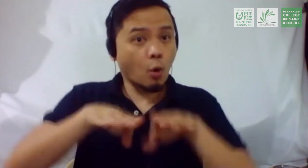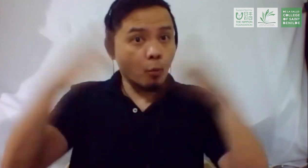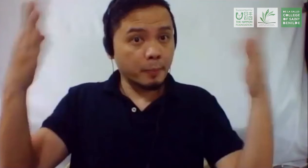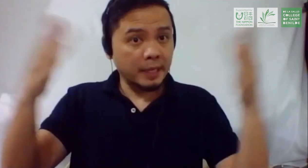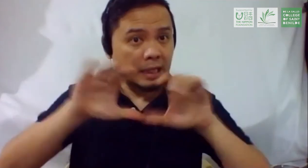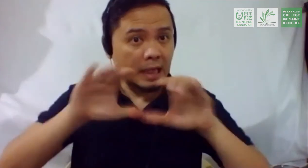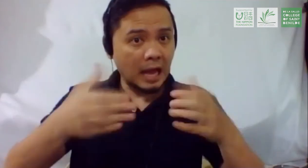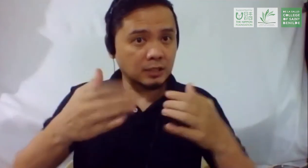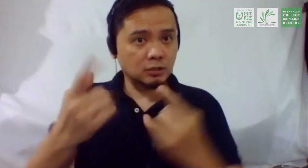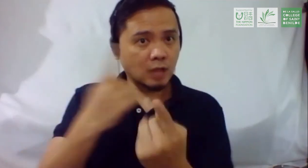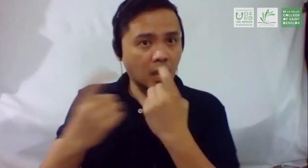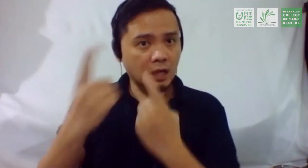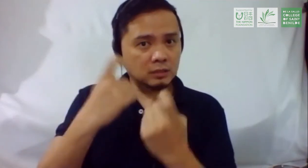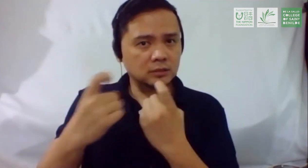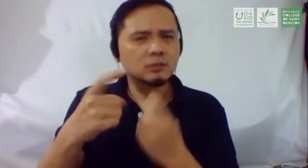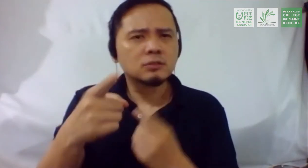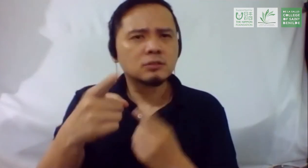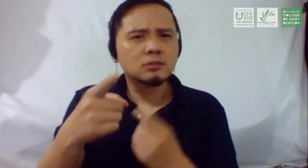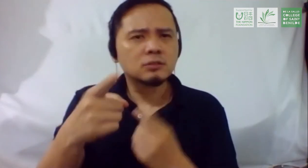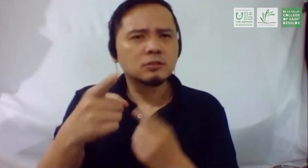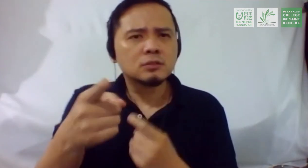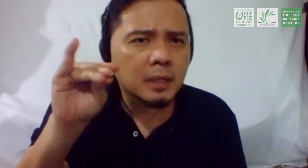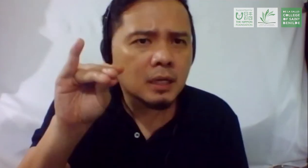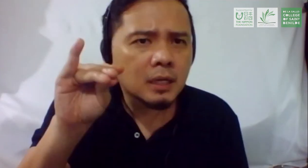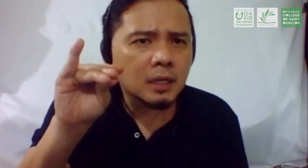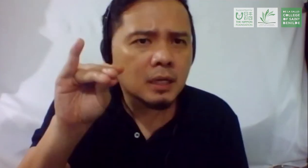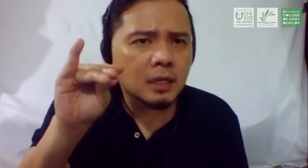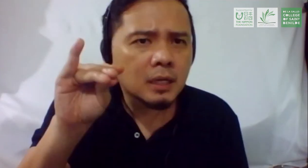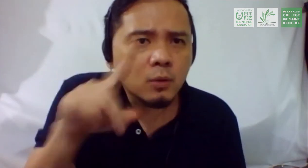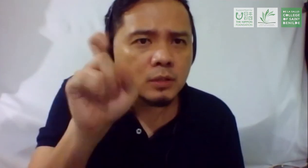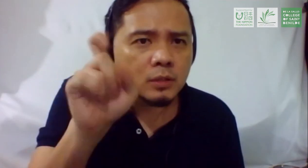Yami, what did you say? I think Yami had a question.